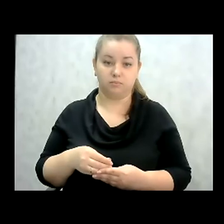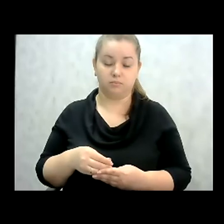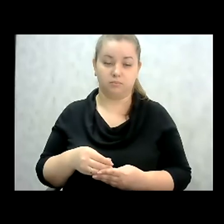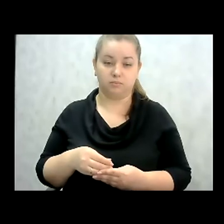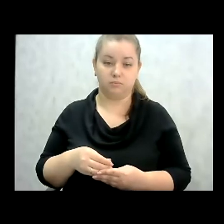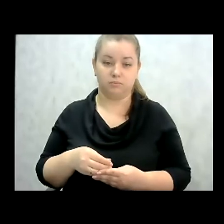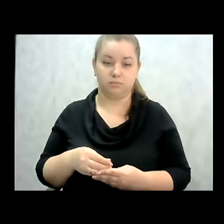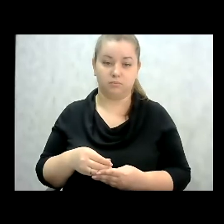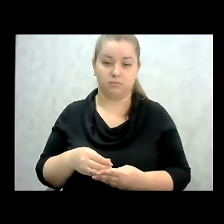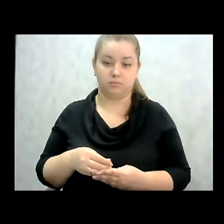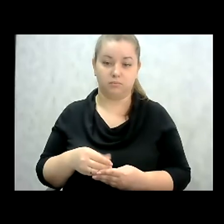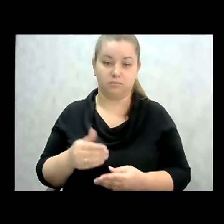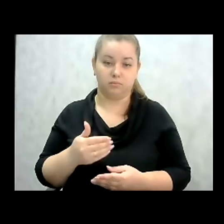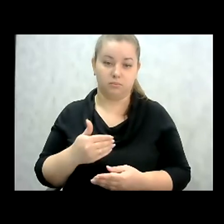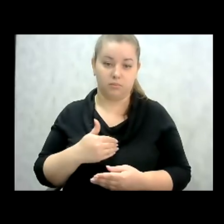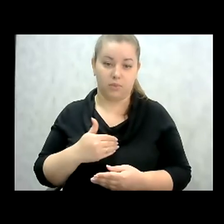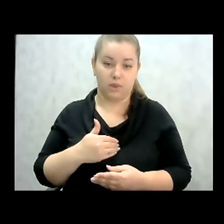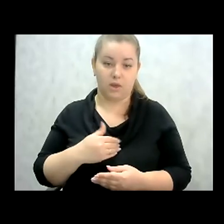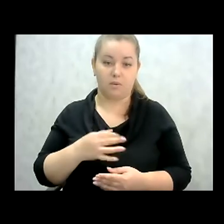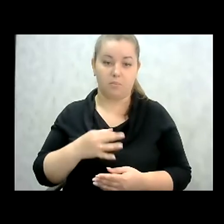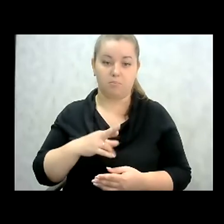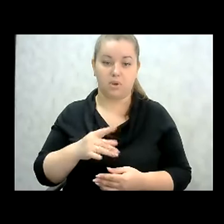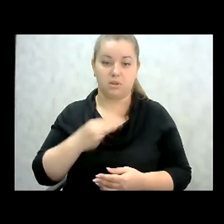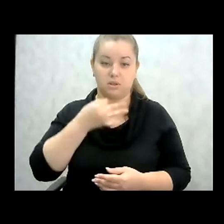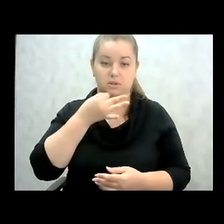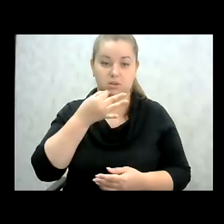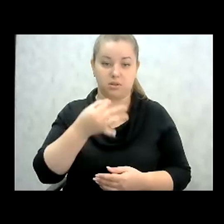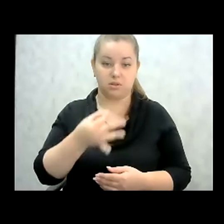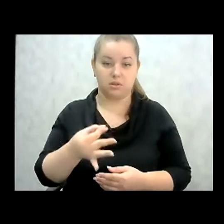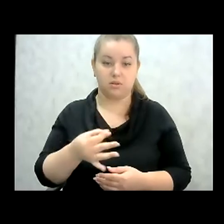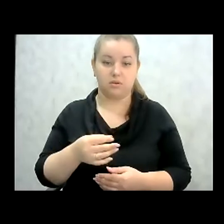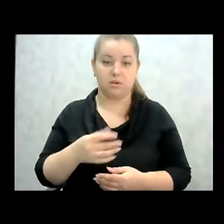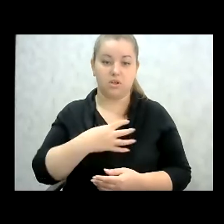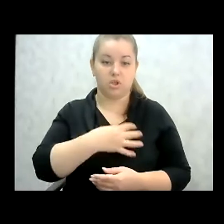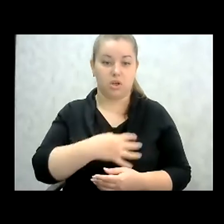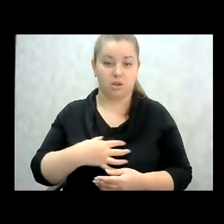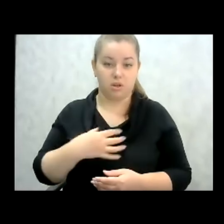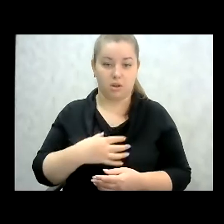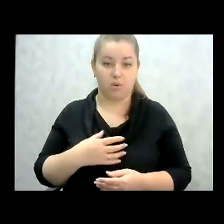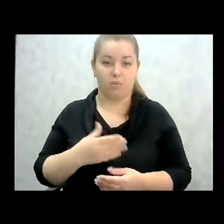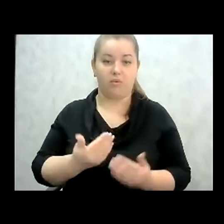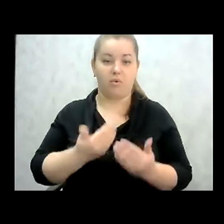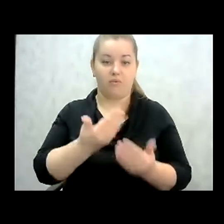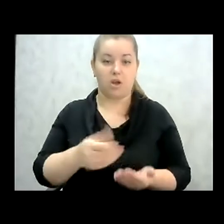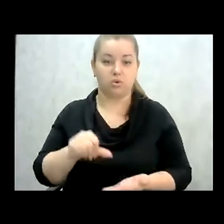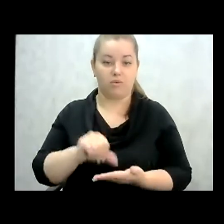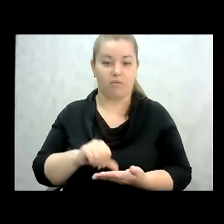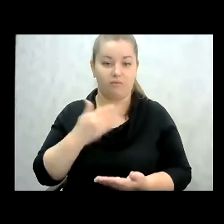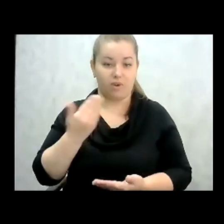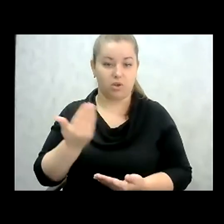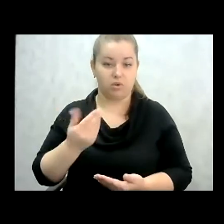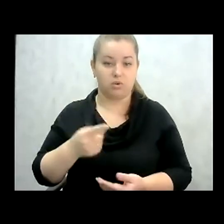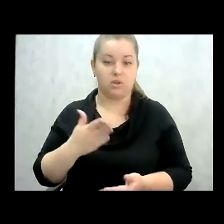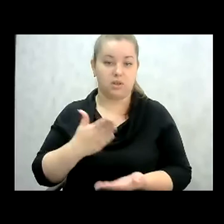continue, will continue to be an active player in bringing feedback on what is needed on